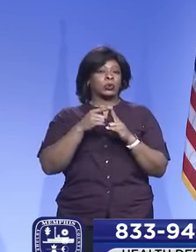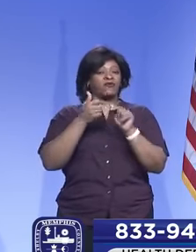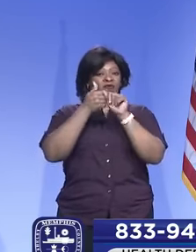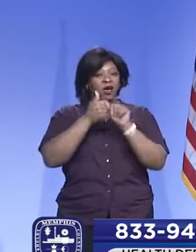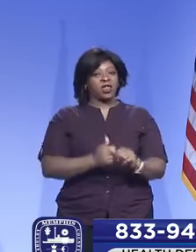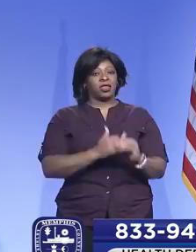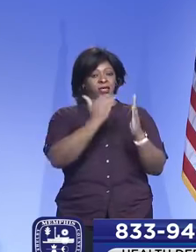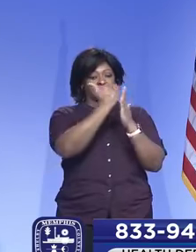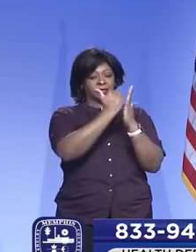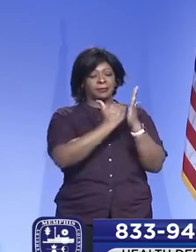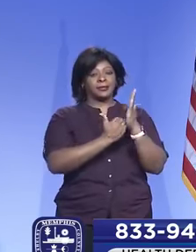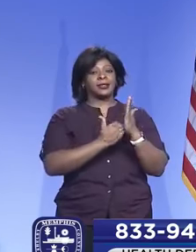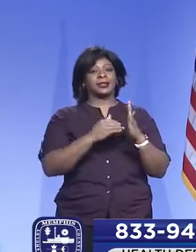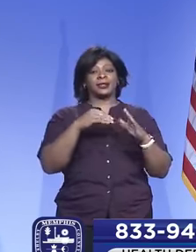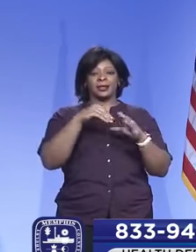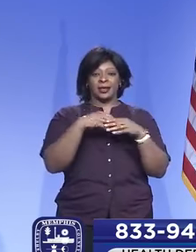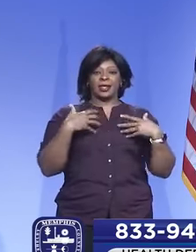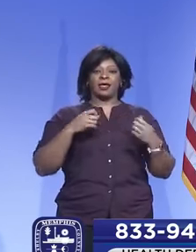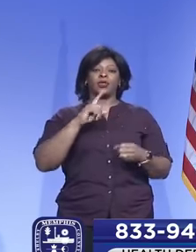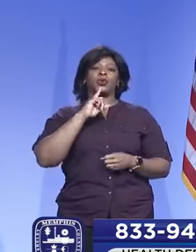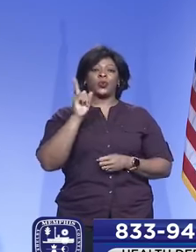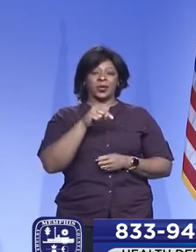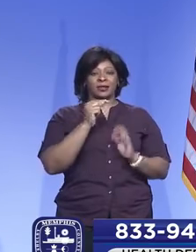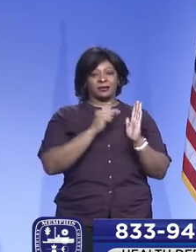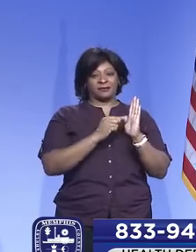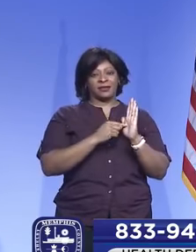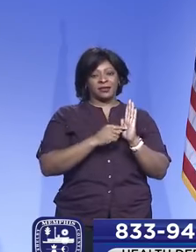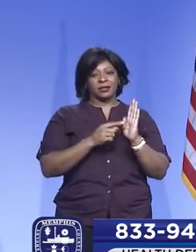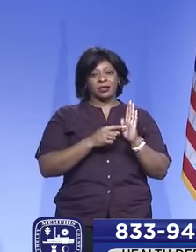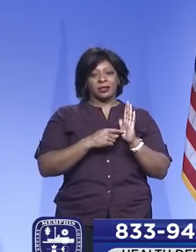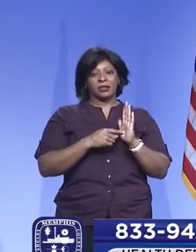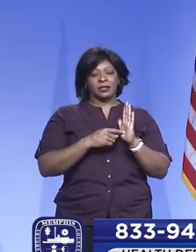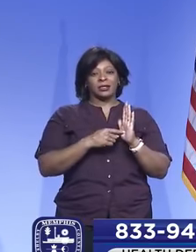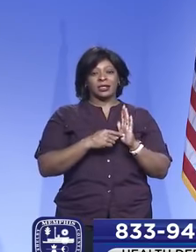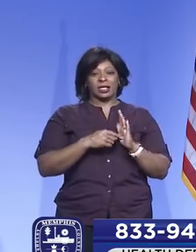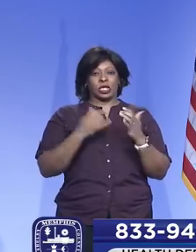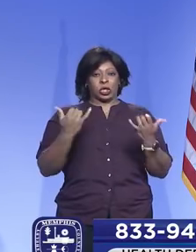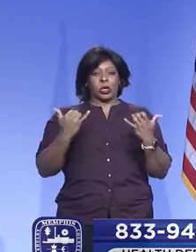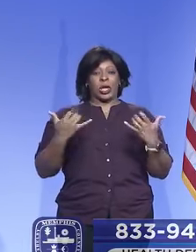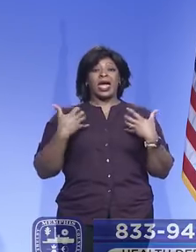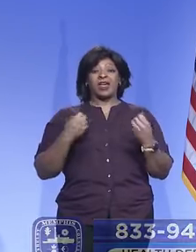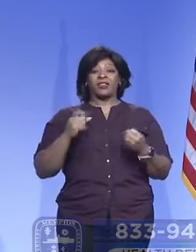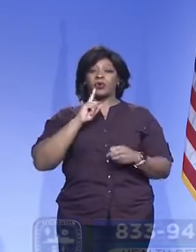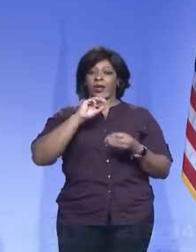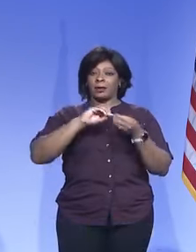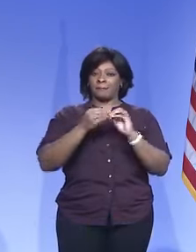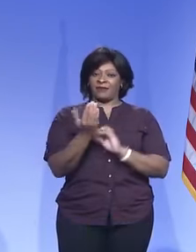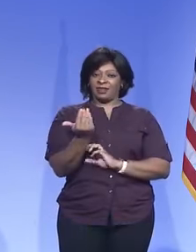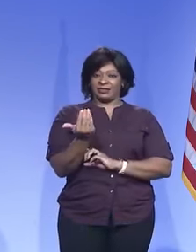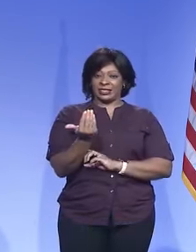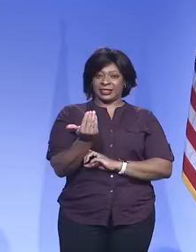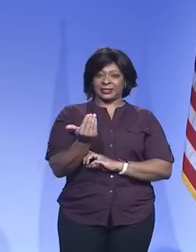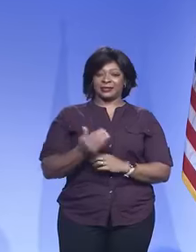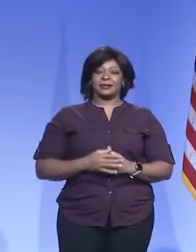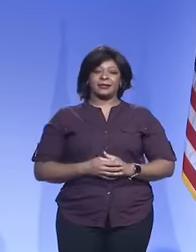the health directive. The current one is Health Directive number 15.